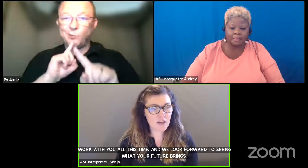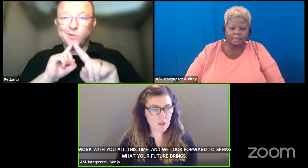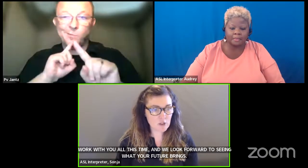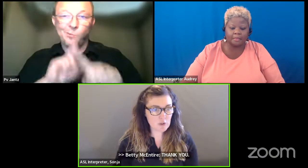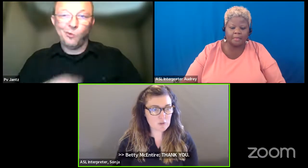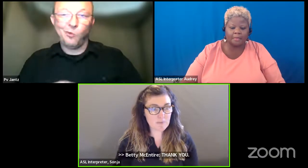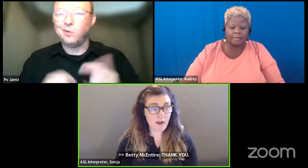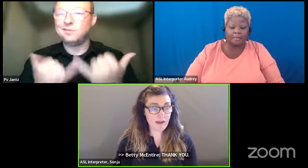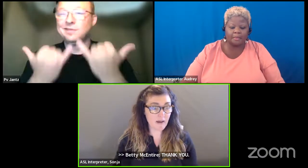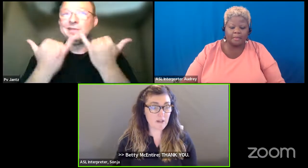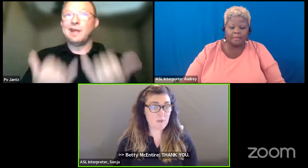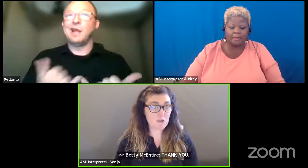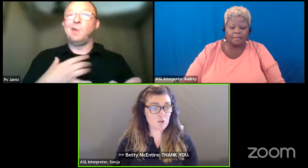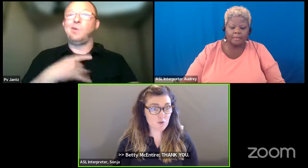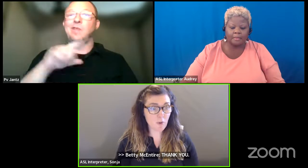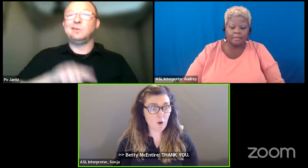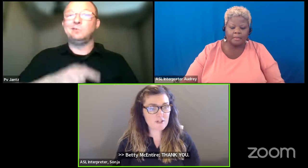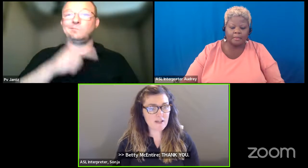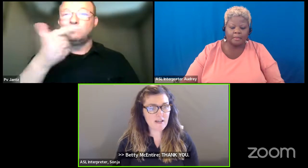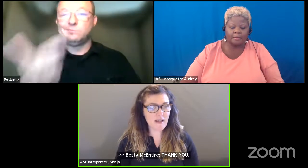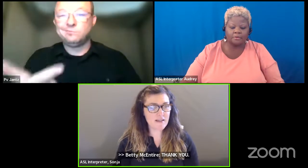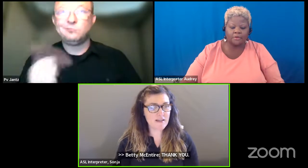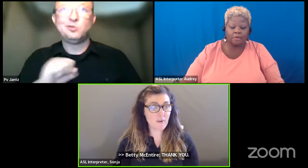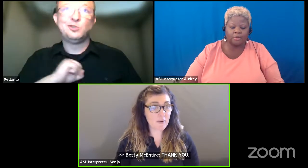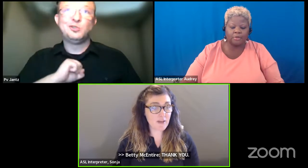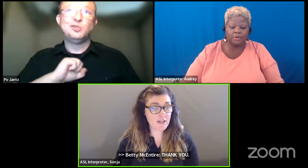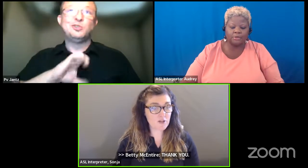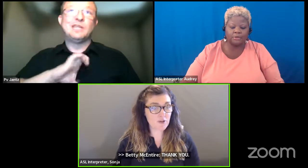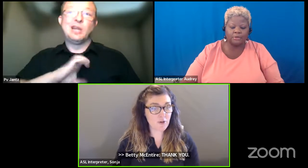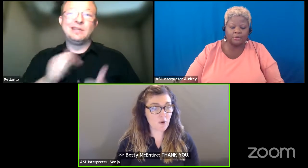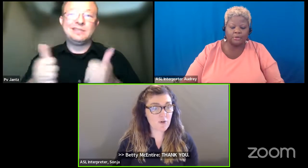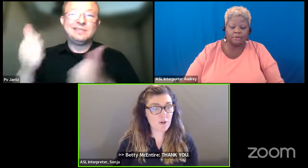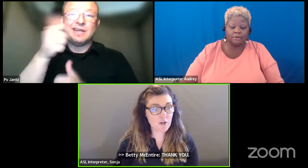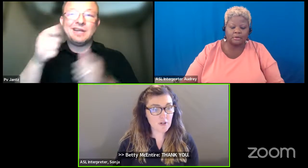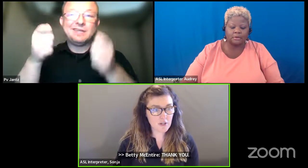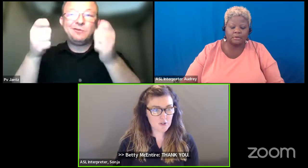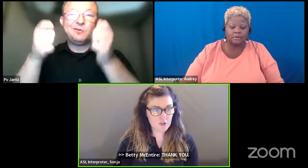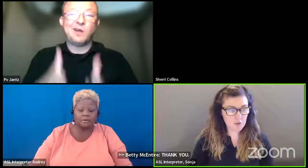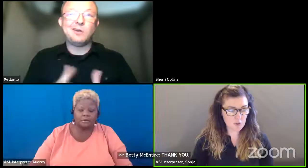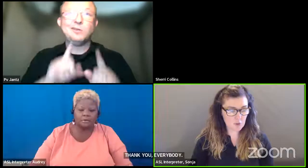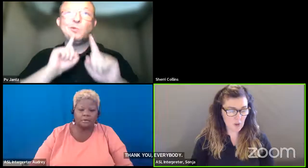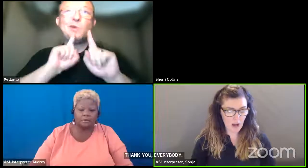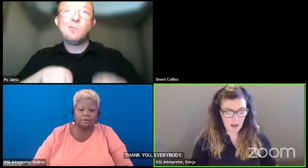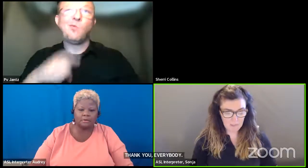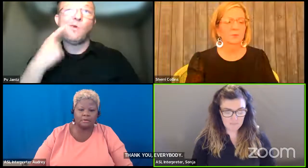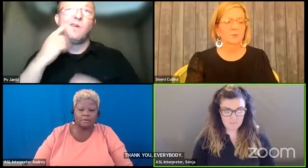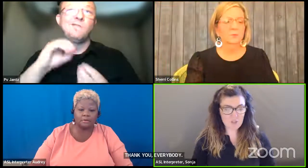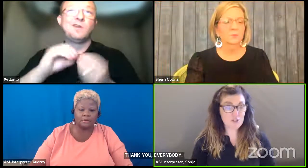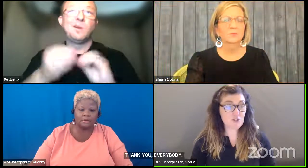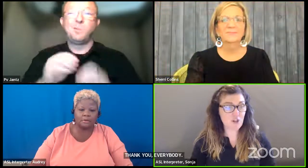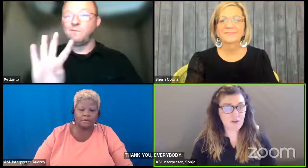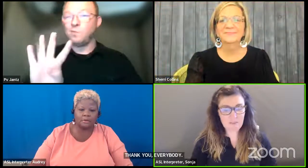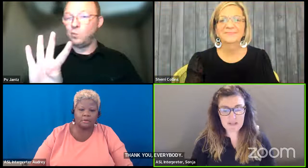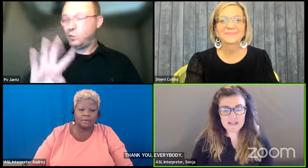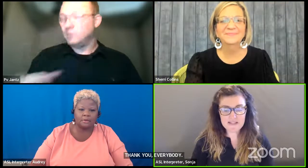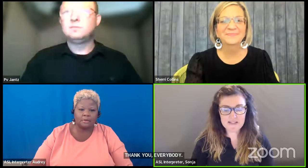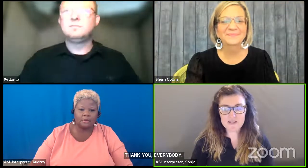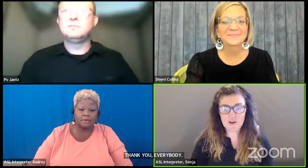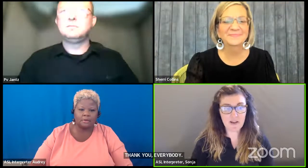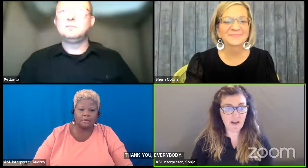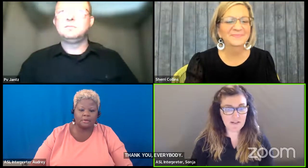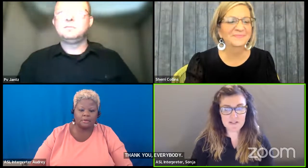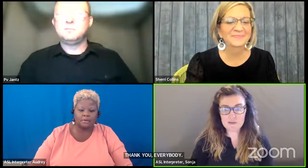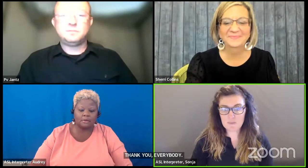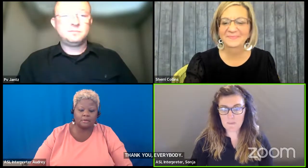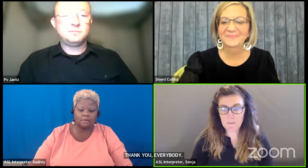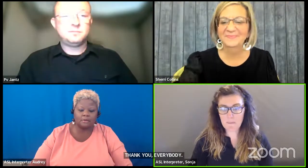So that concludes my commissioner's report. And now I would like to turn it over to Sherry, please.